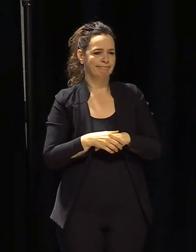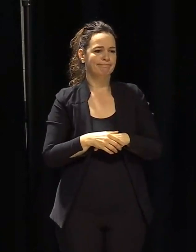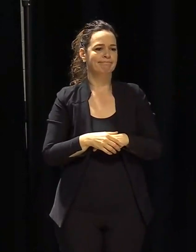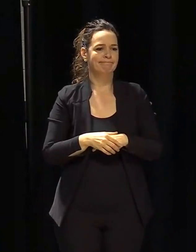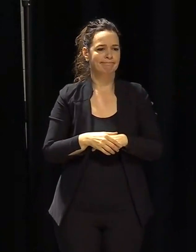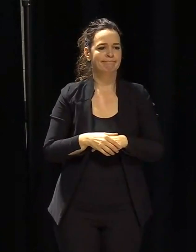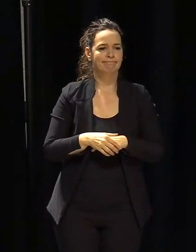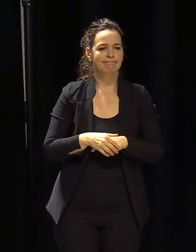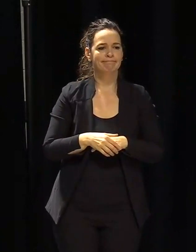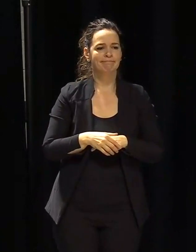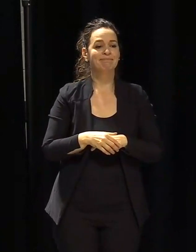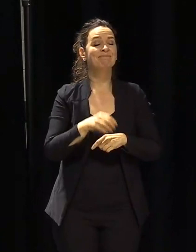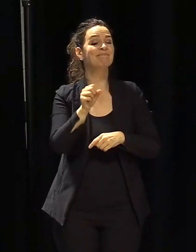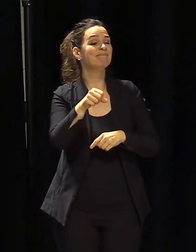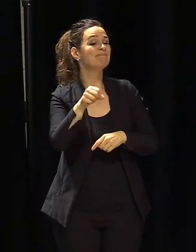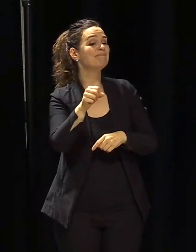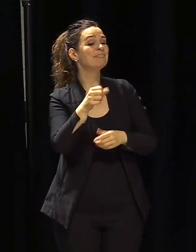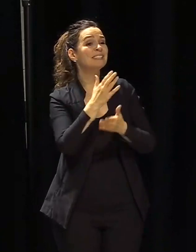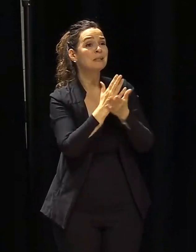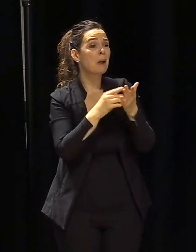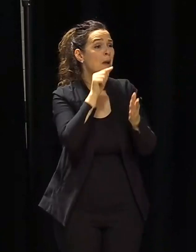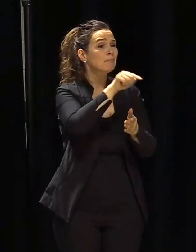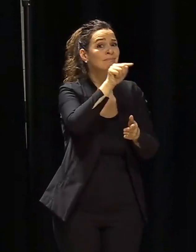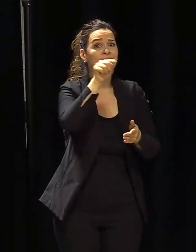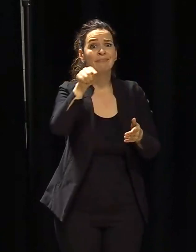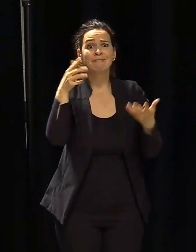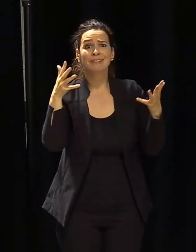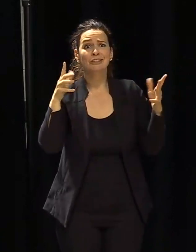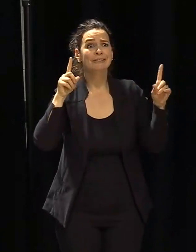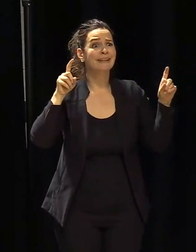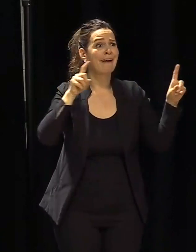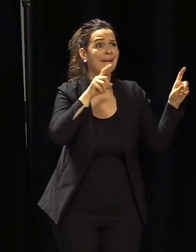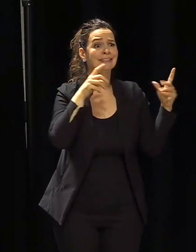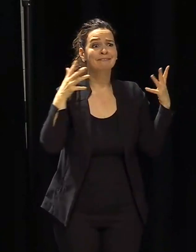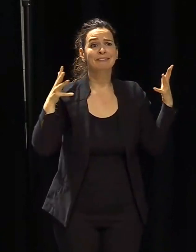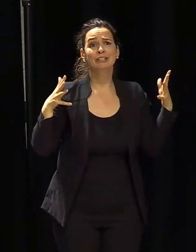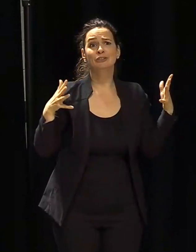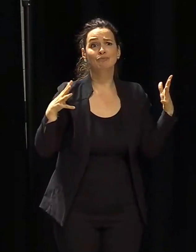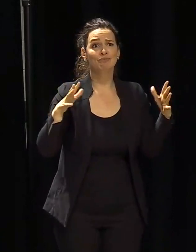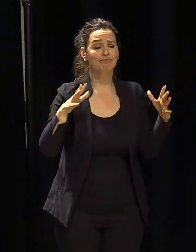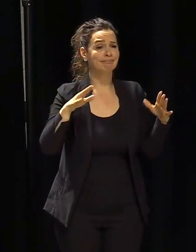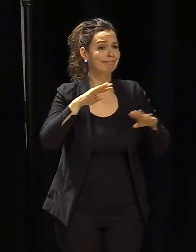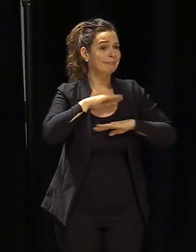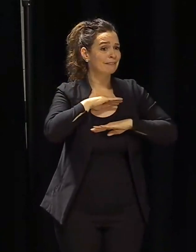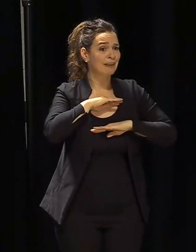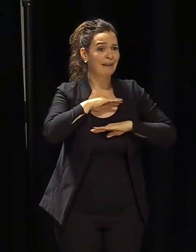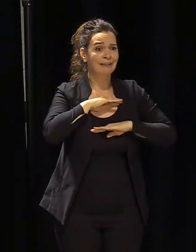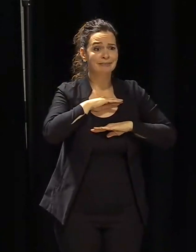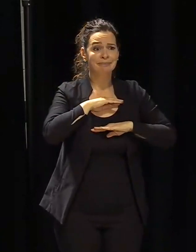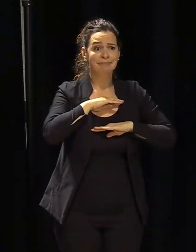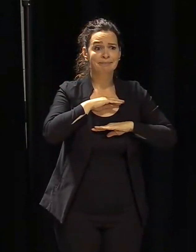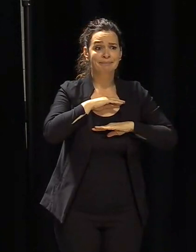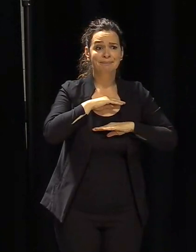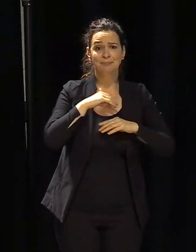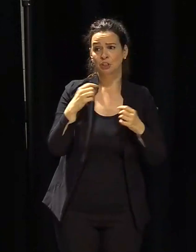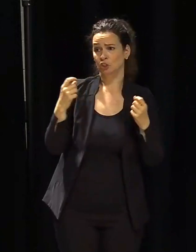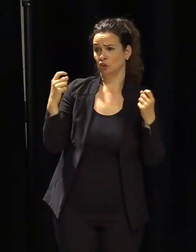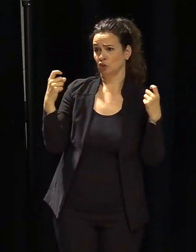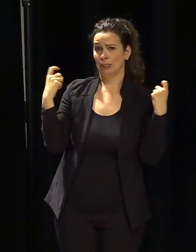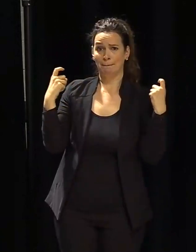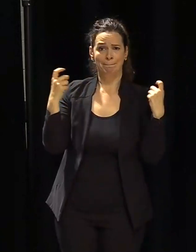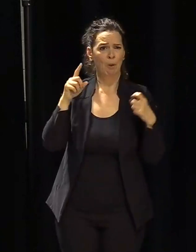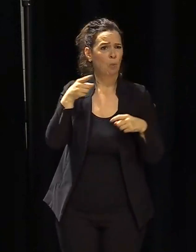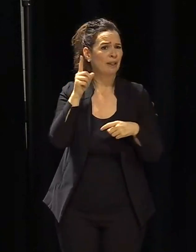to gyms, you needed to have 20% of your members tested once a week and your positive rate needs to be below a certain